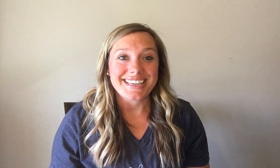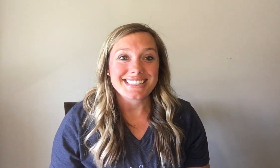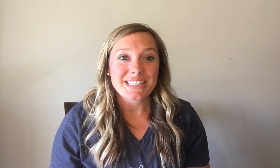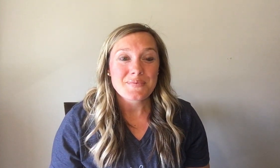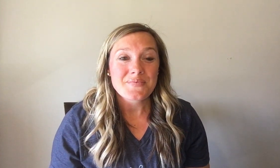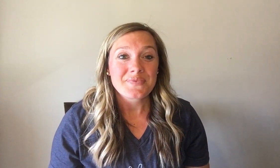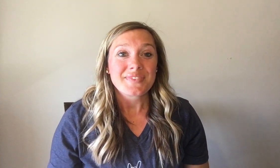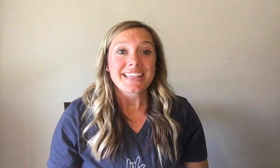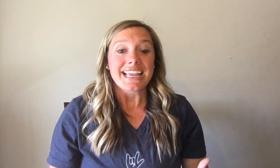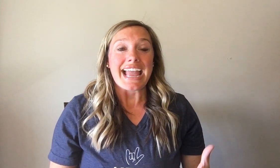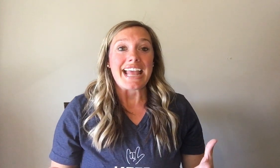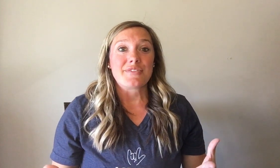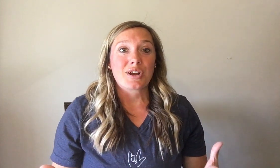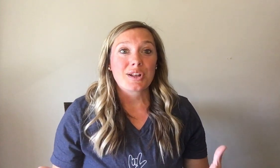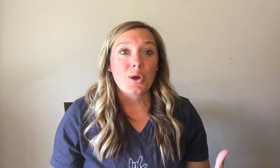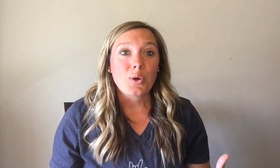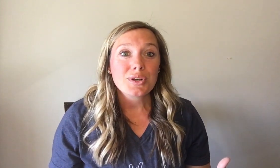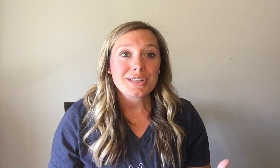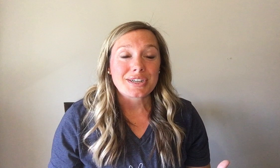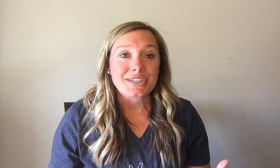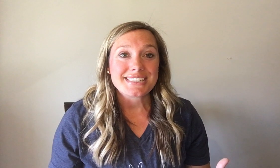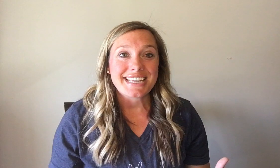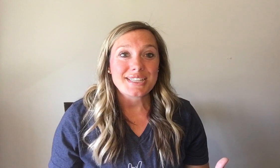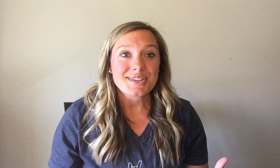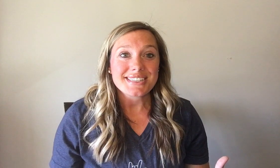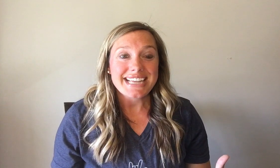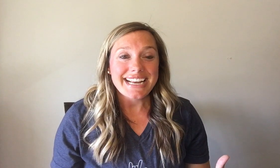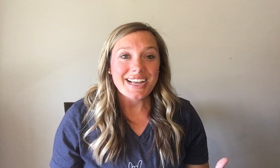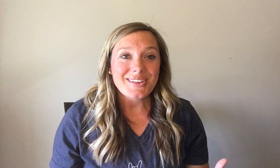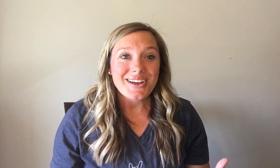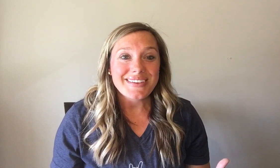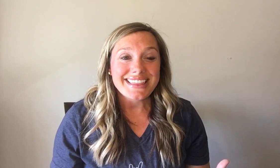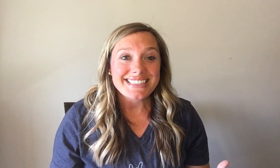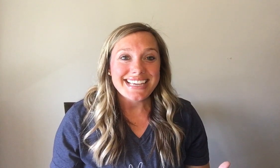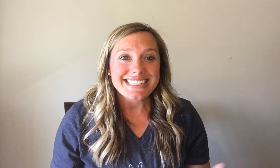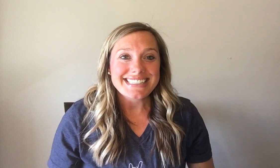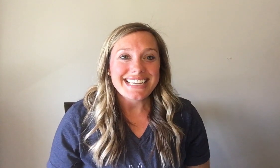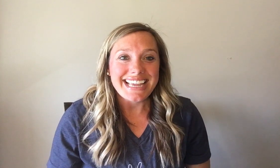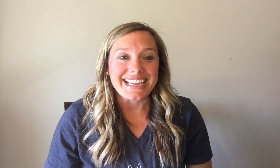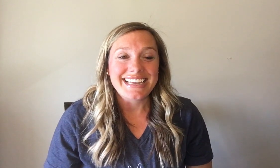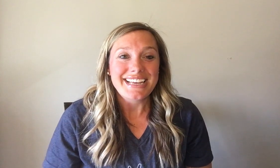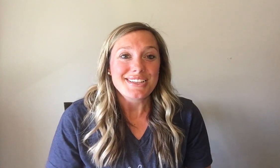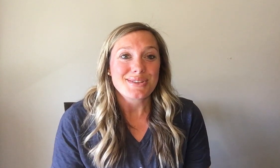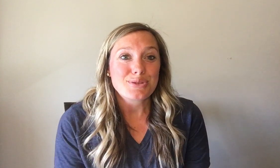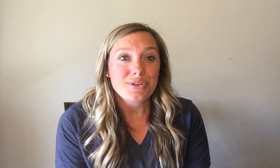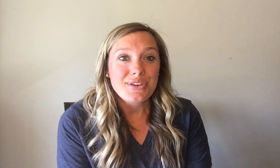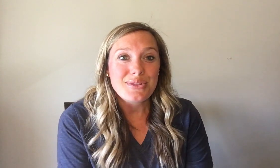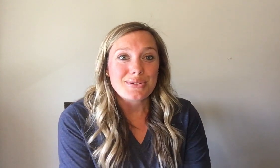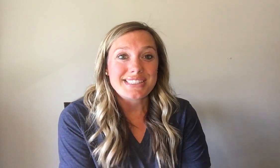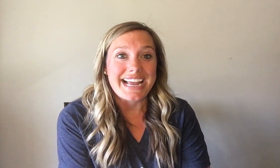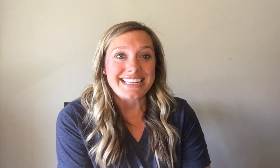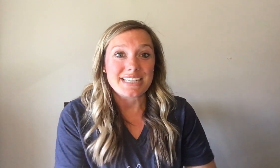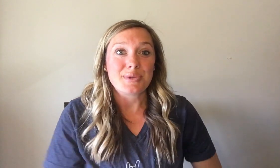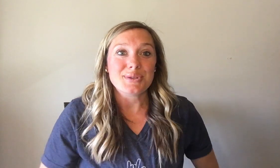this. And for little older learners, they can start signing along with us and singing. So let's review those signs and we'll do it